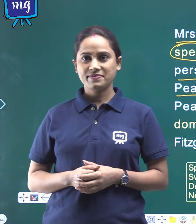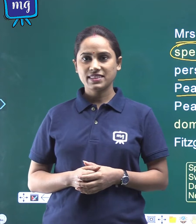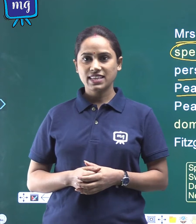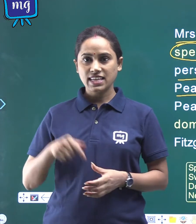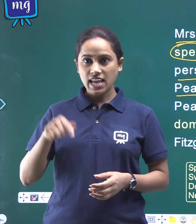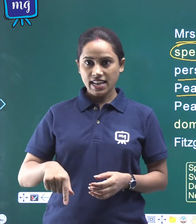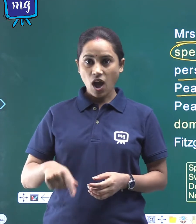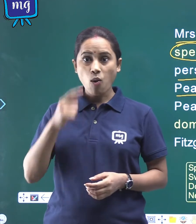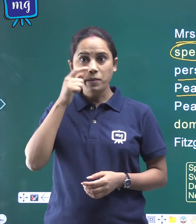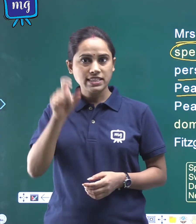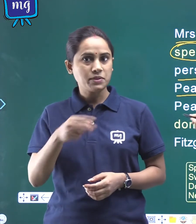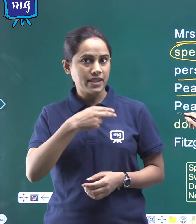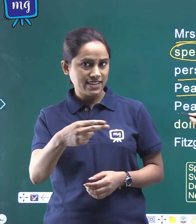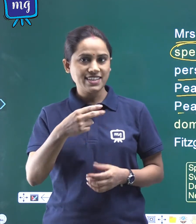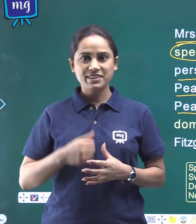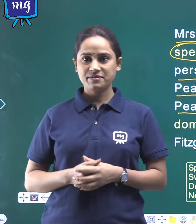Now Mrs. Pearson